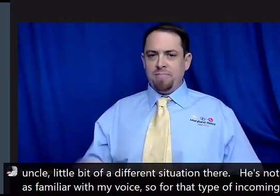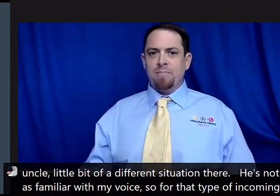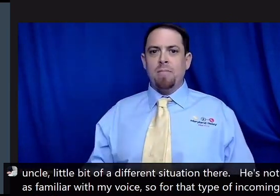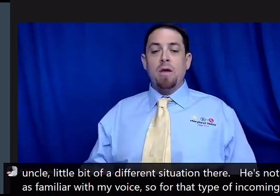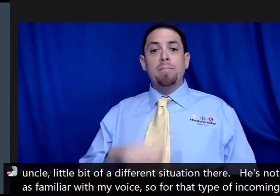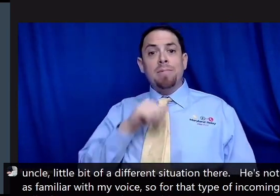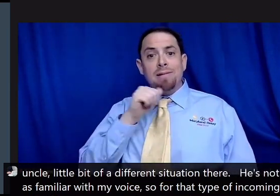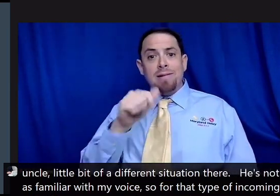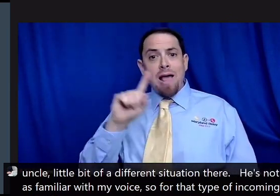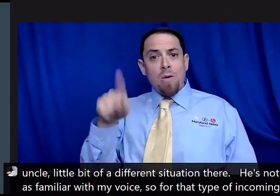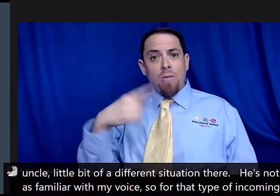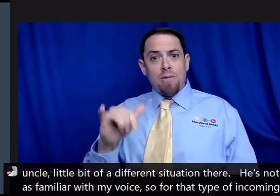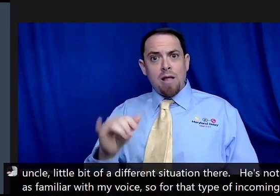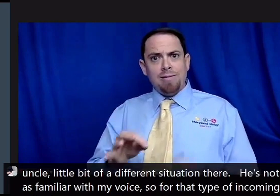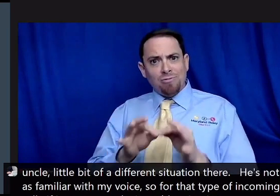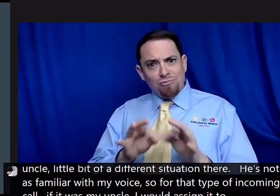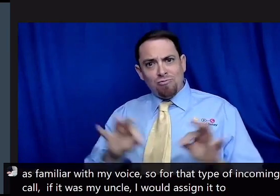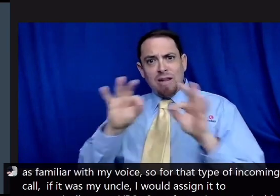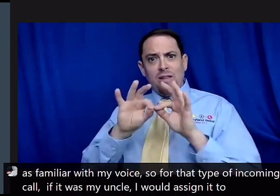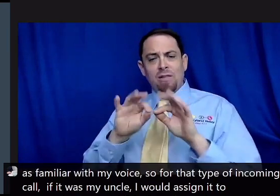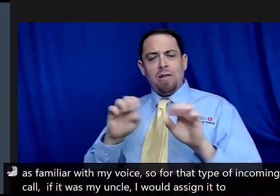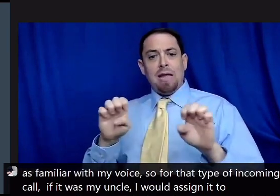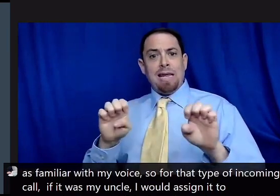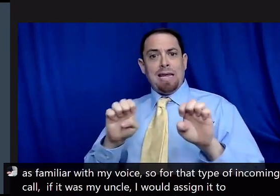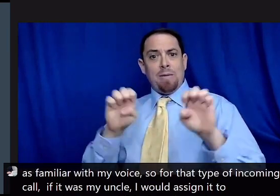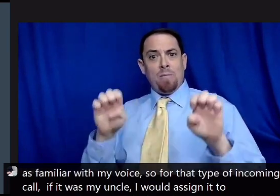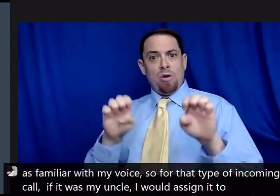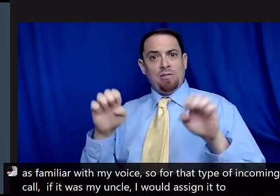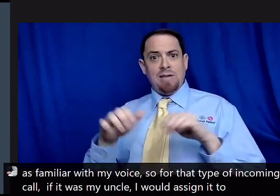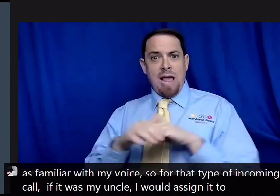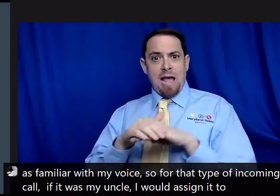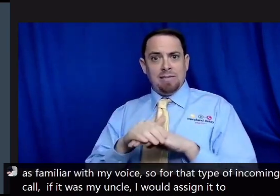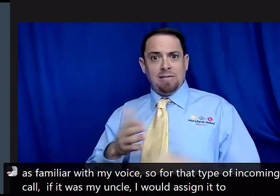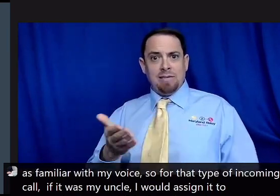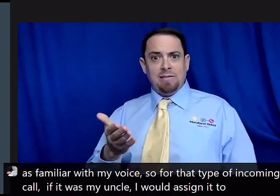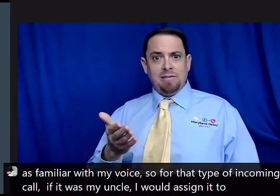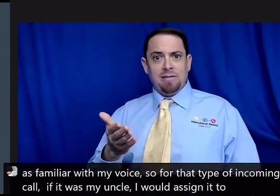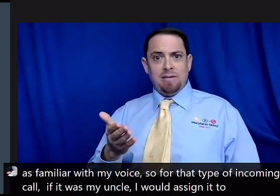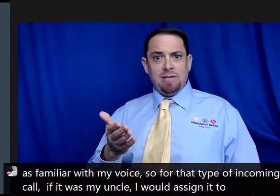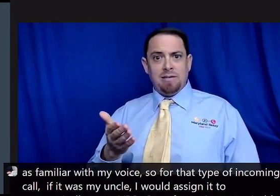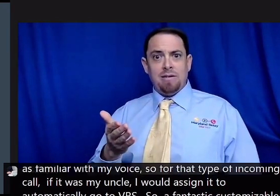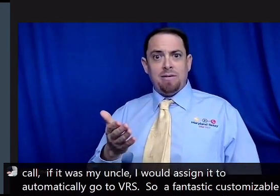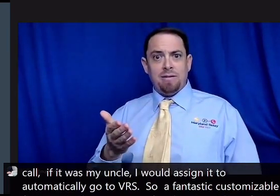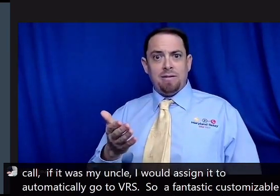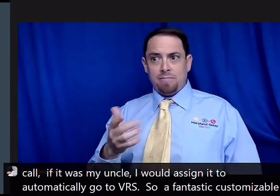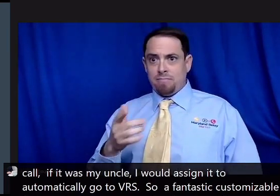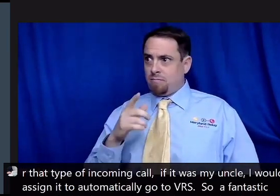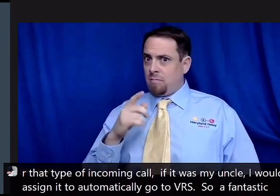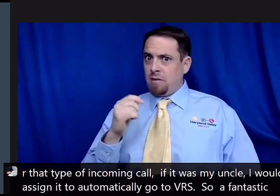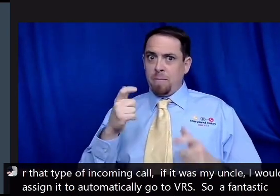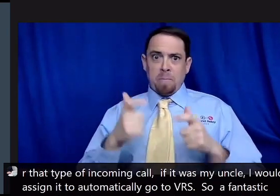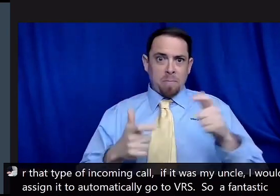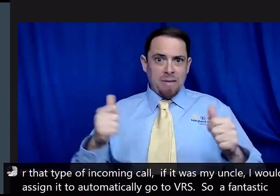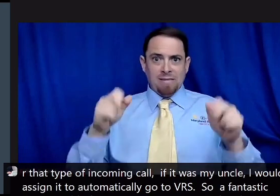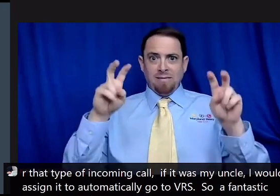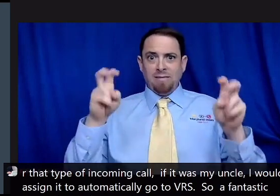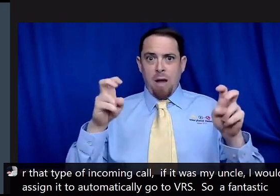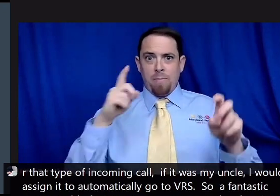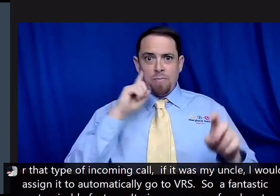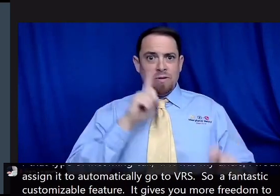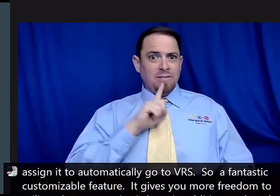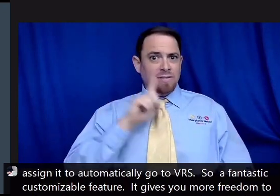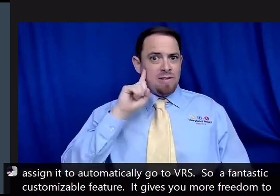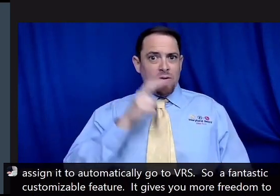gives you more freedom to utilize whatever service is best. In addition to that, the critical need for emergency access